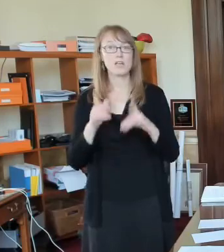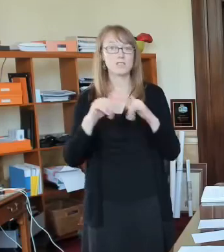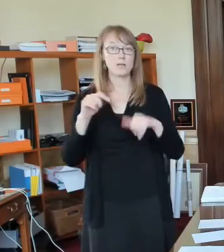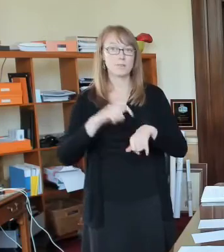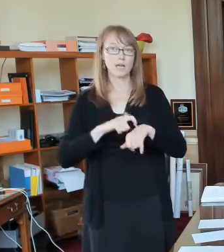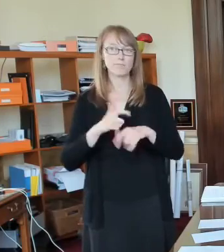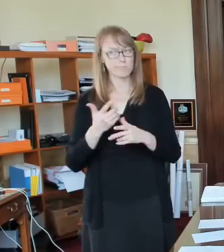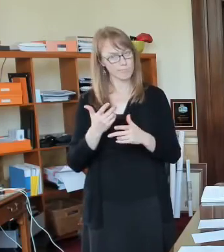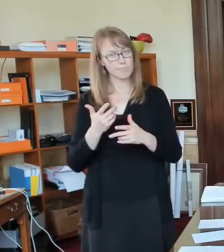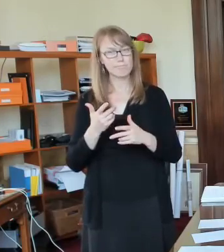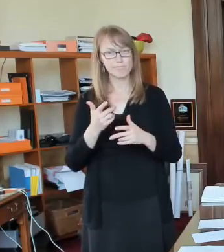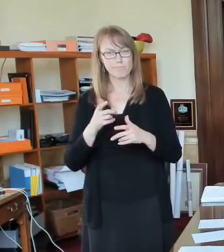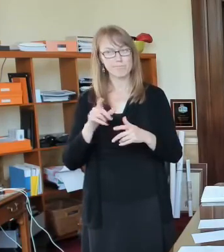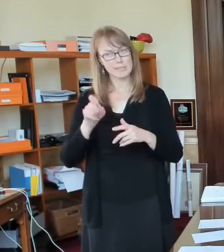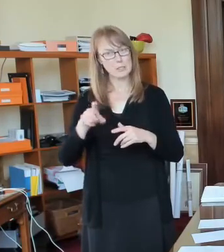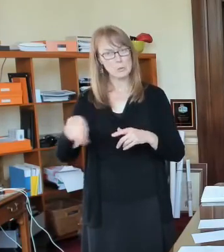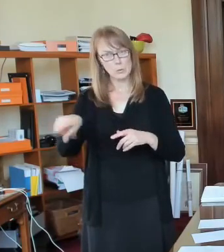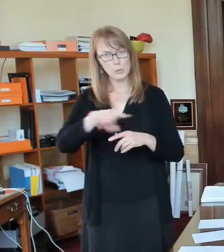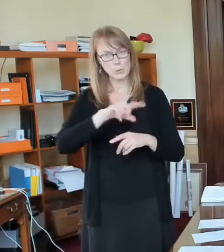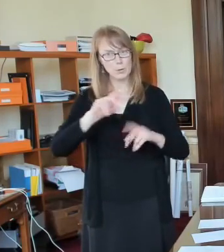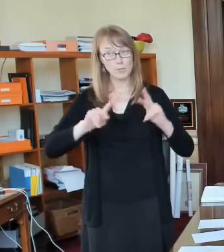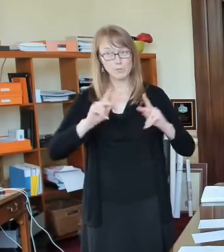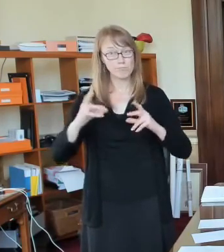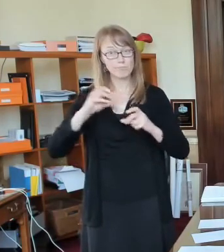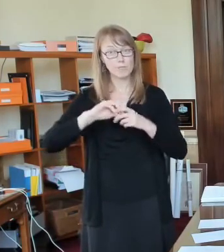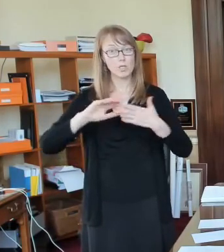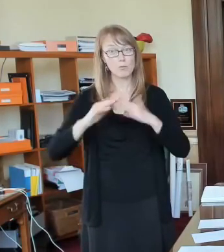someone who is in a